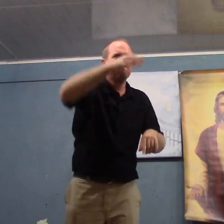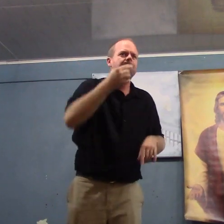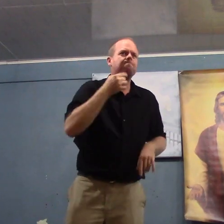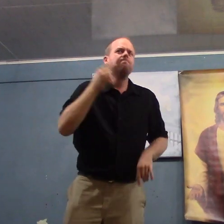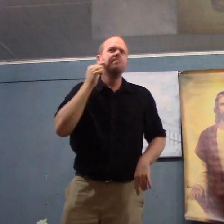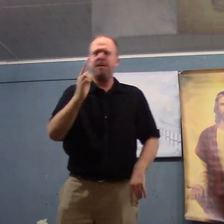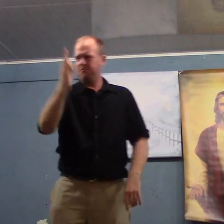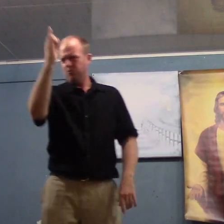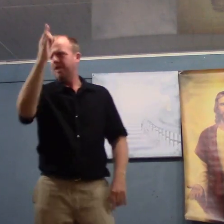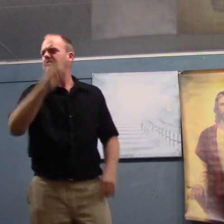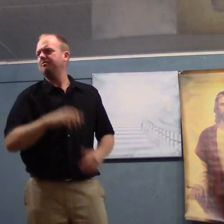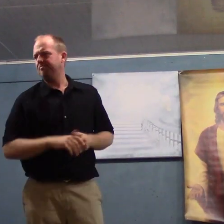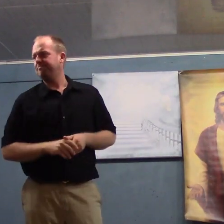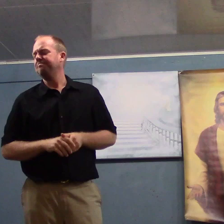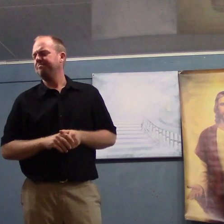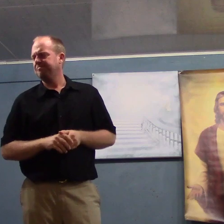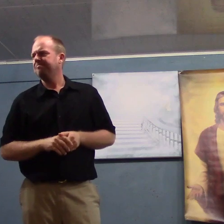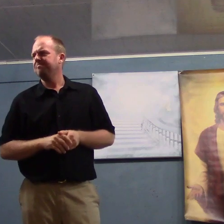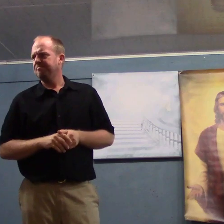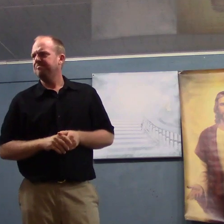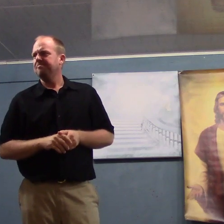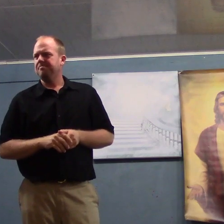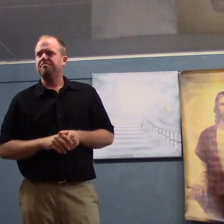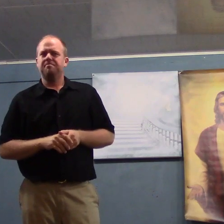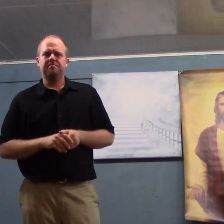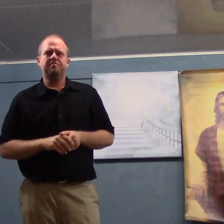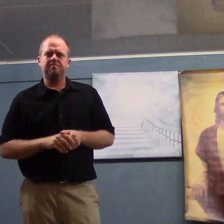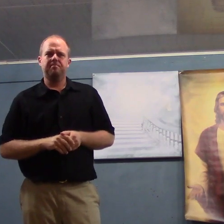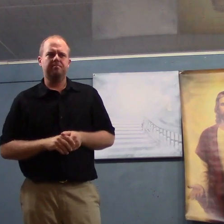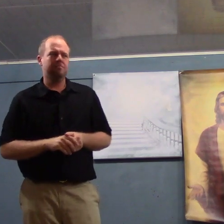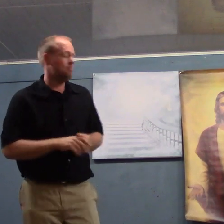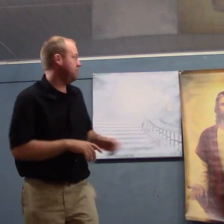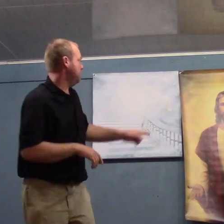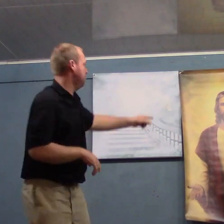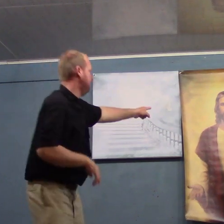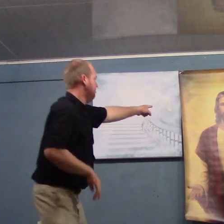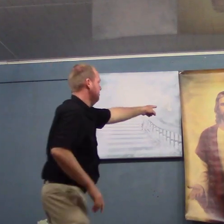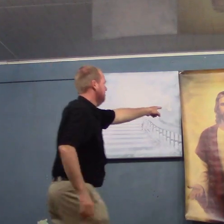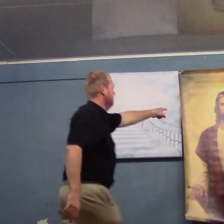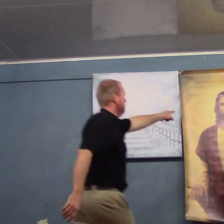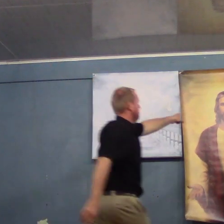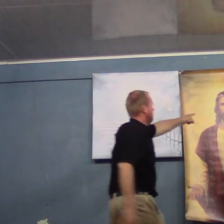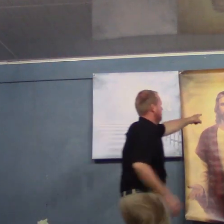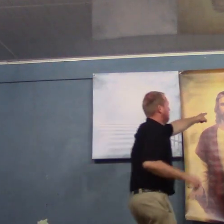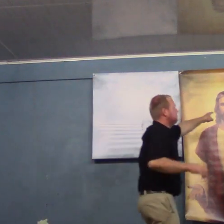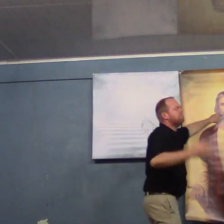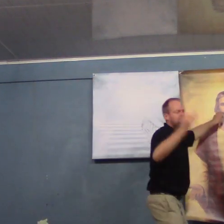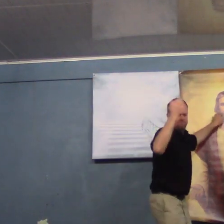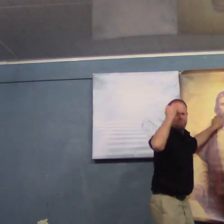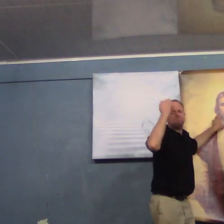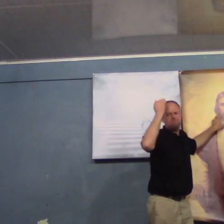here. There is a person among us that experienced that.